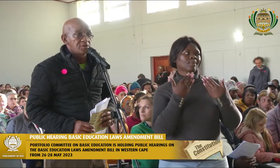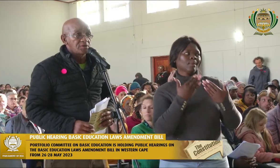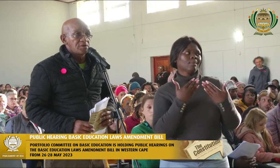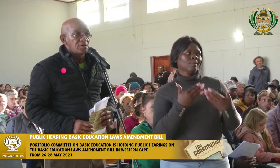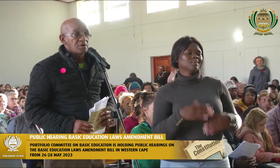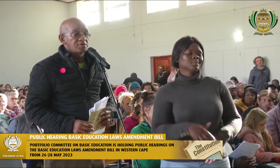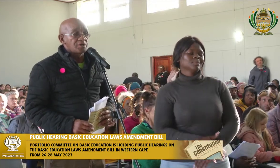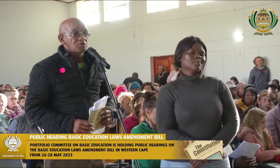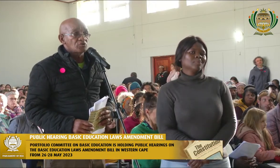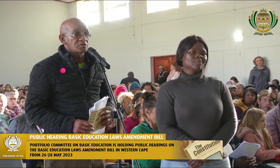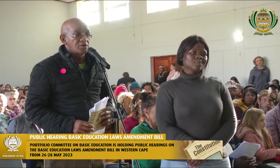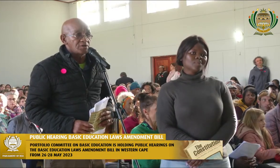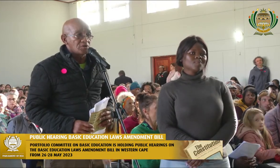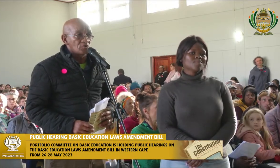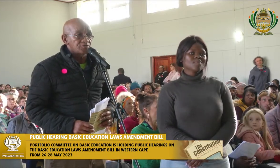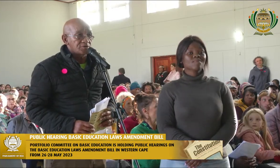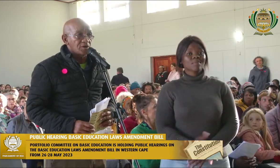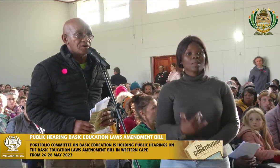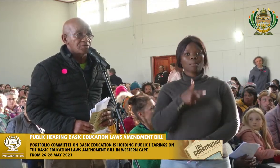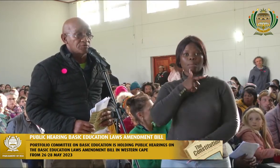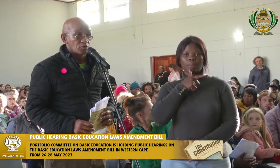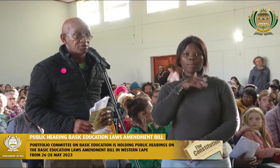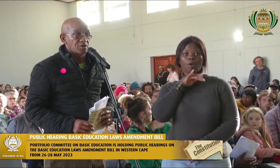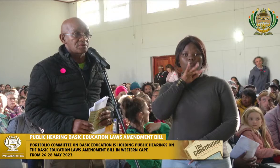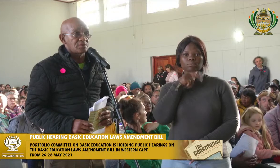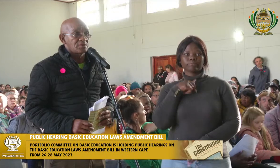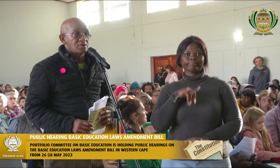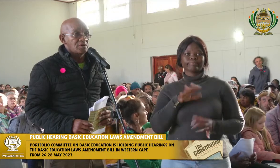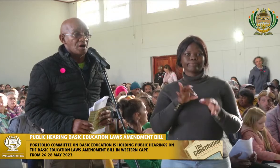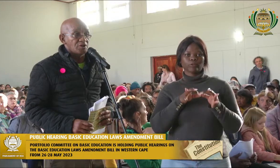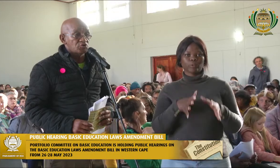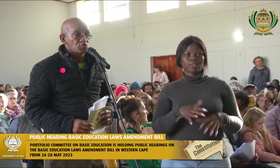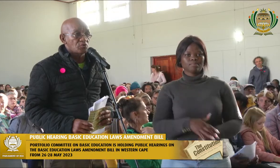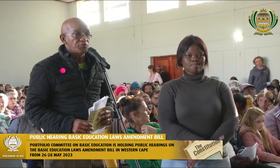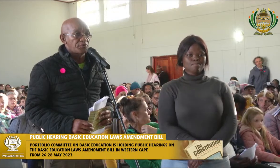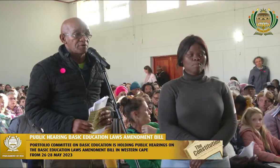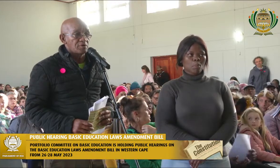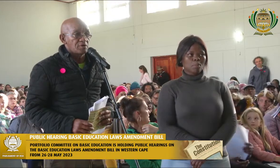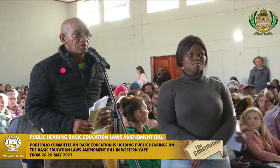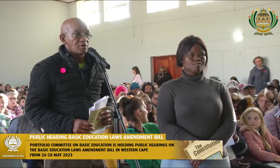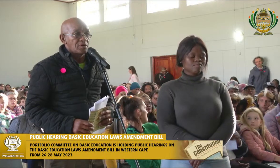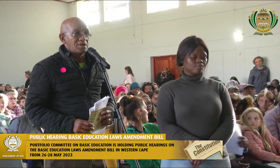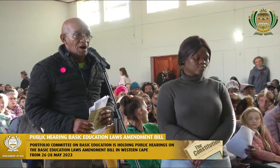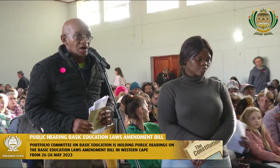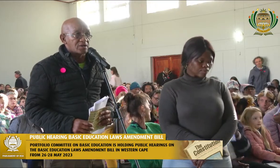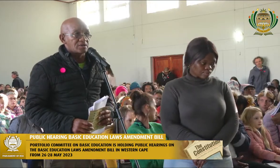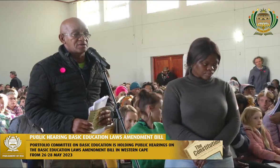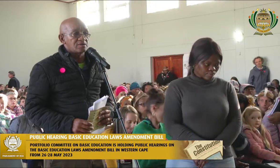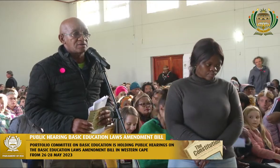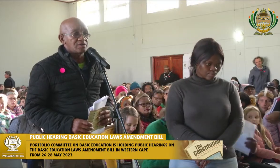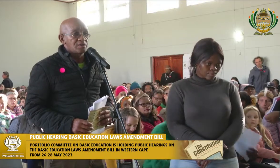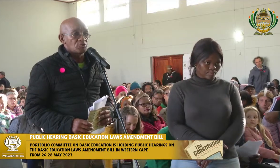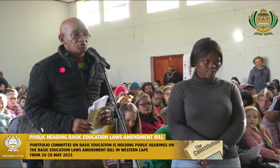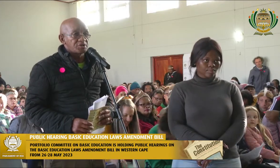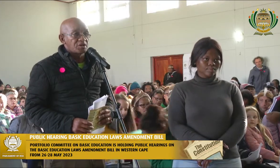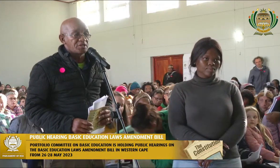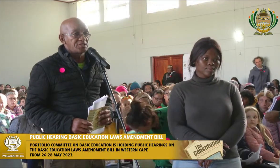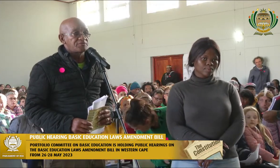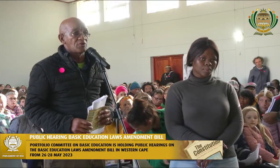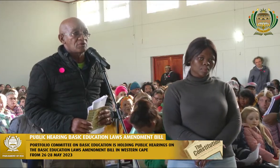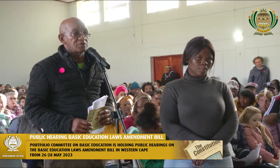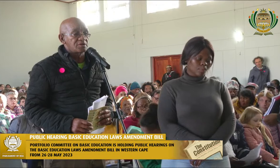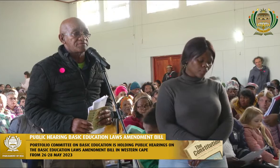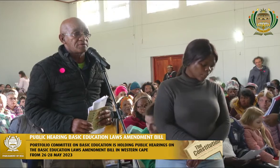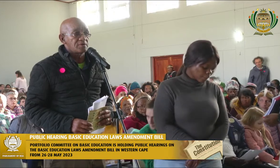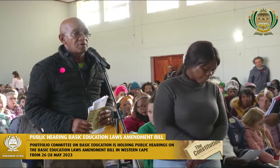geleentheid, en dankie ook dat u ons vandag te woord staan, na soveel jare, dat ons die